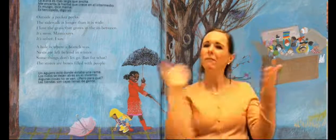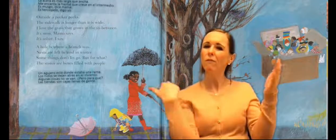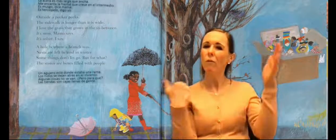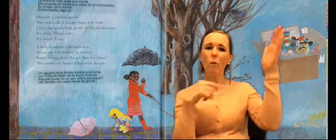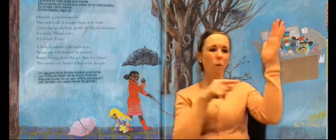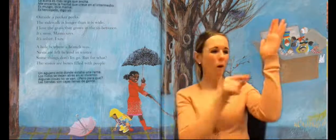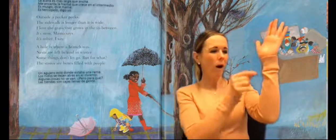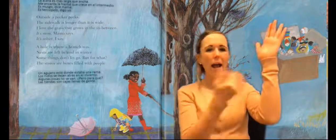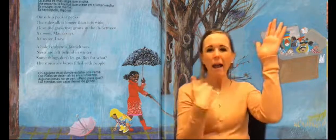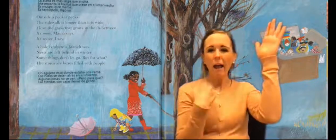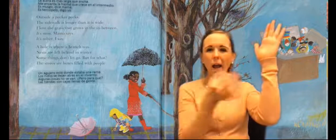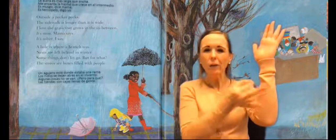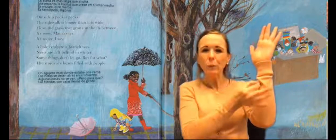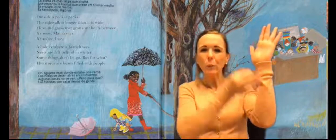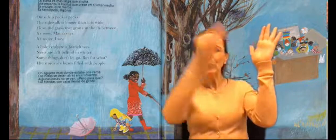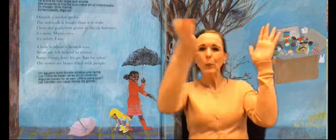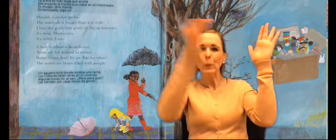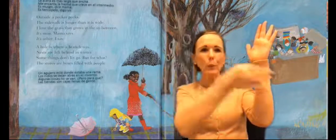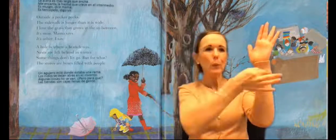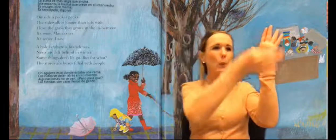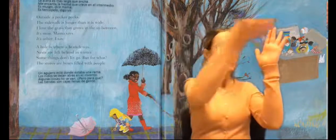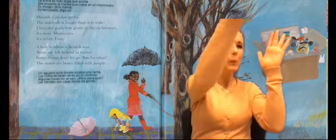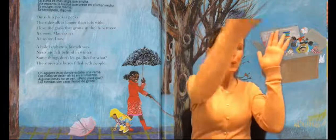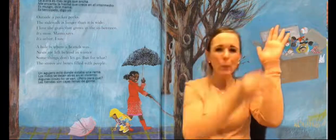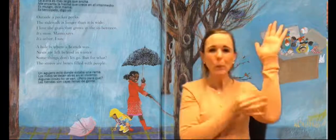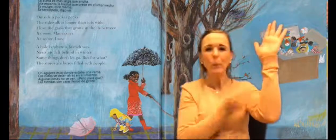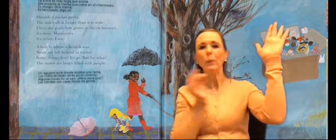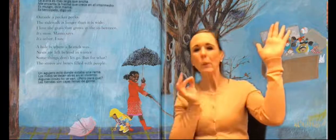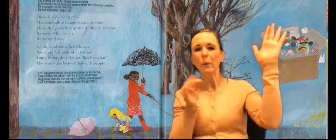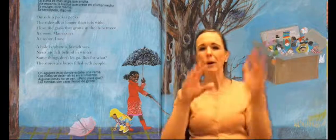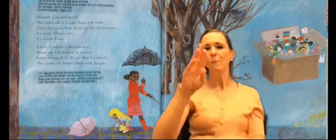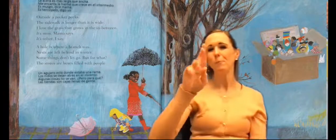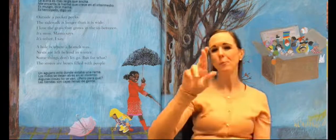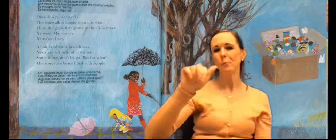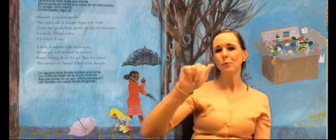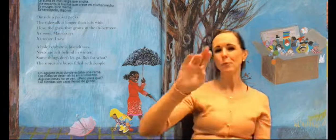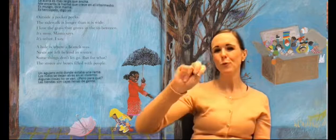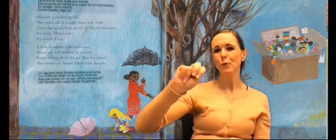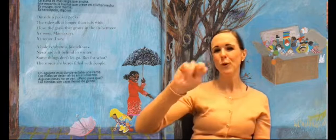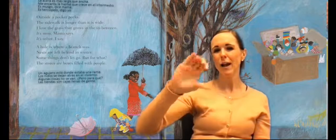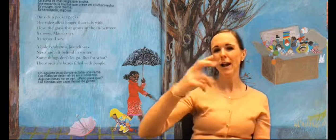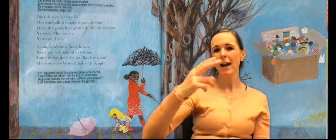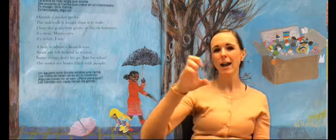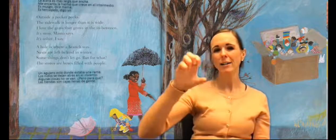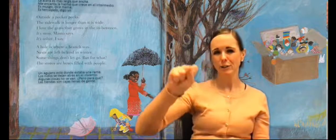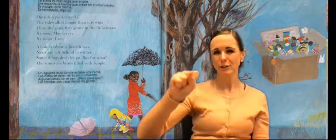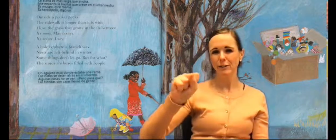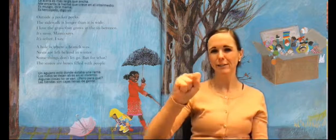That's because before, they had long branches sticking out. Branches,